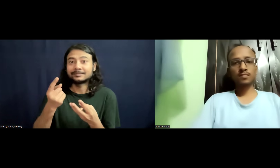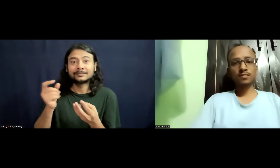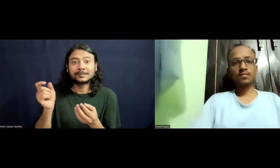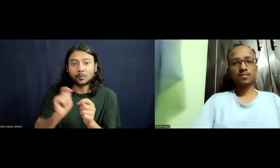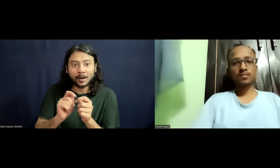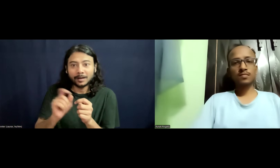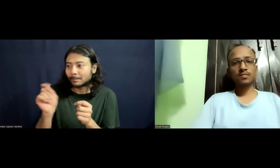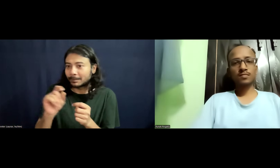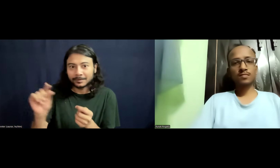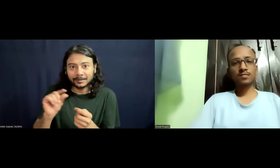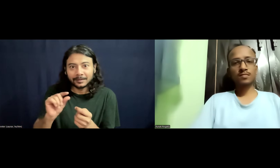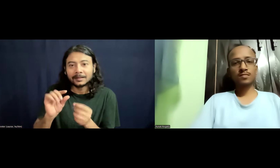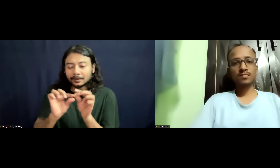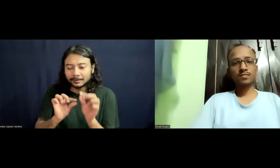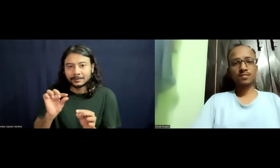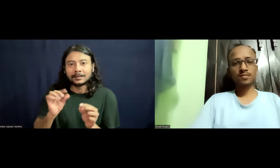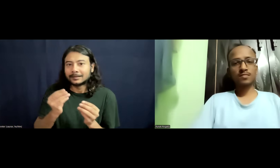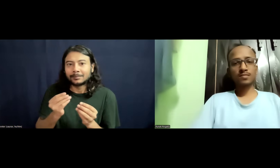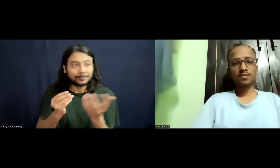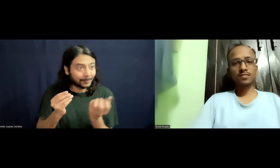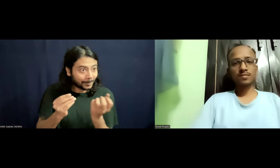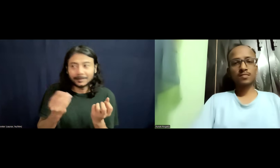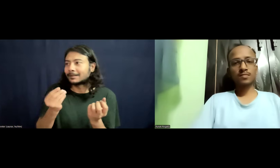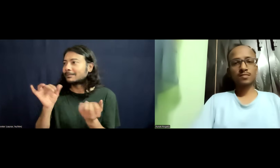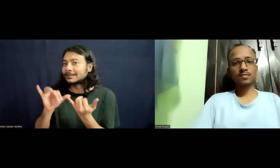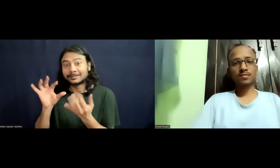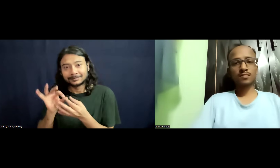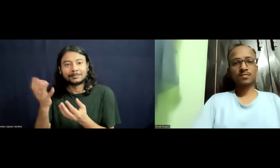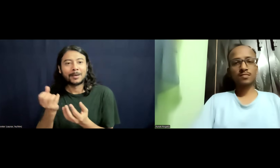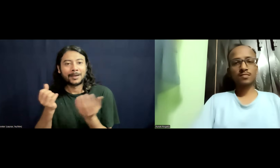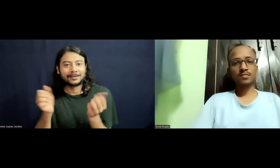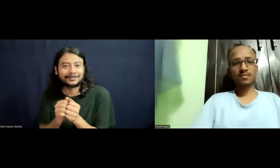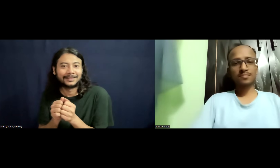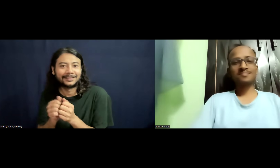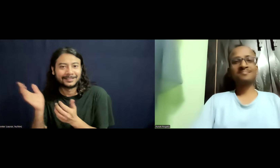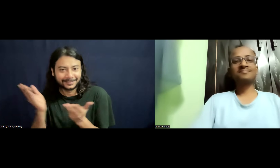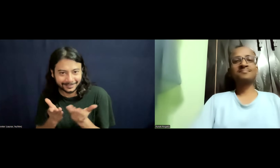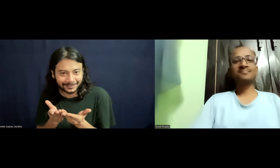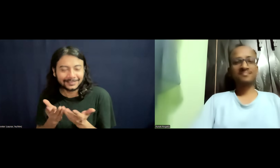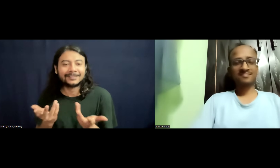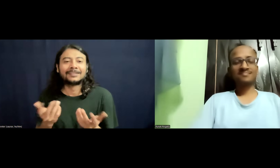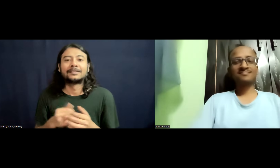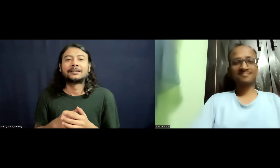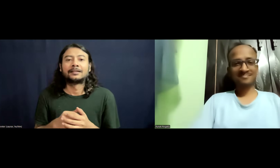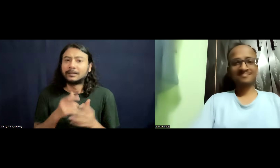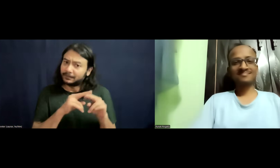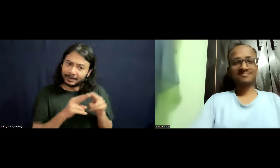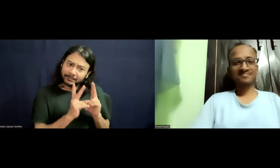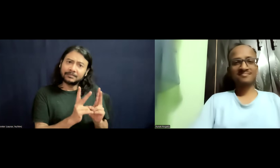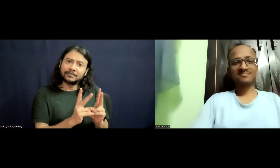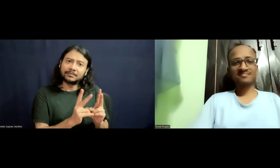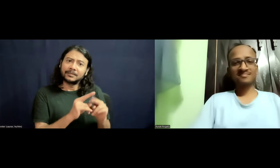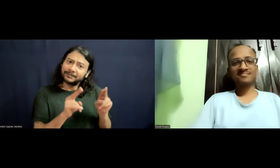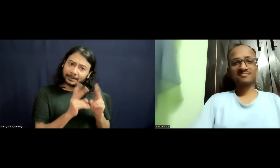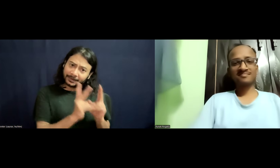life, you will be able to get piety or the benefit of